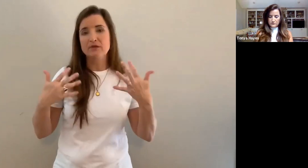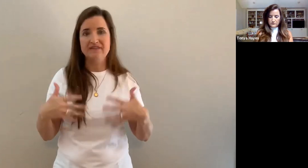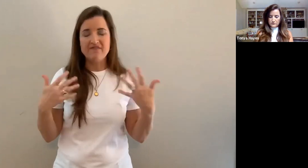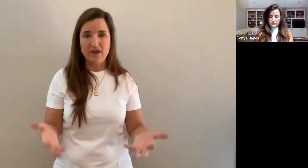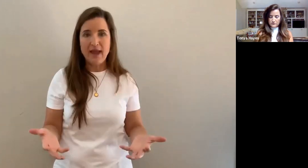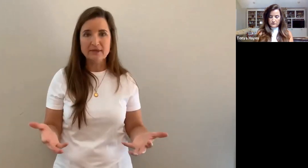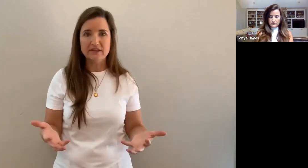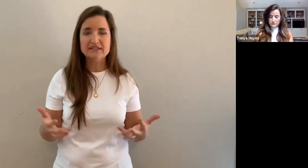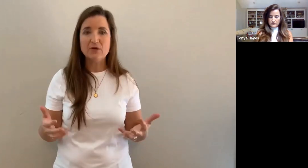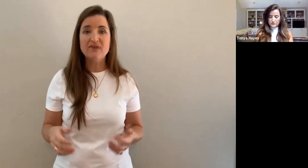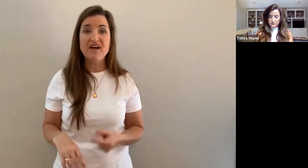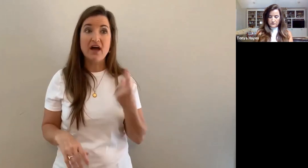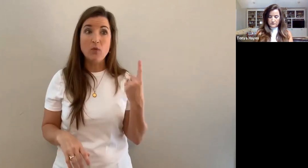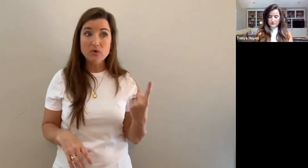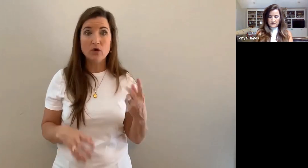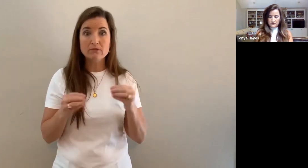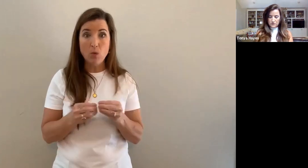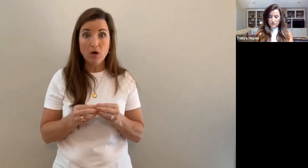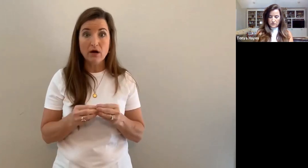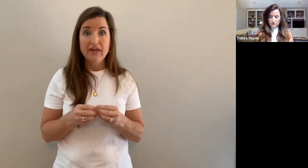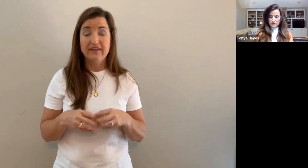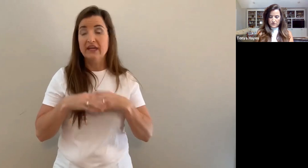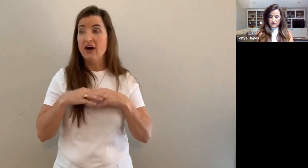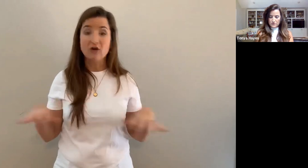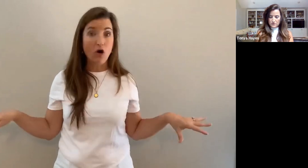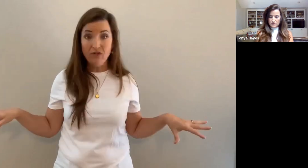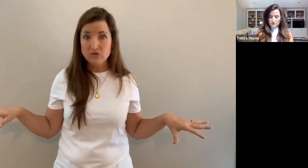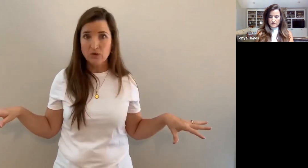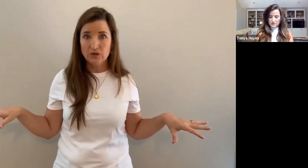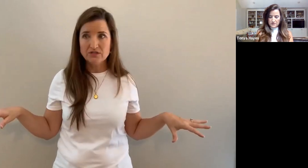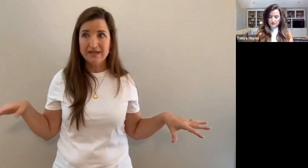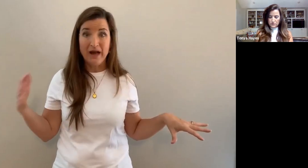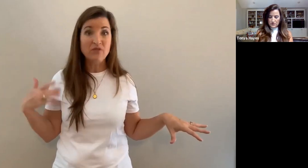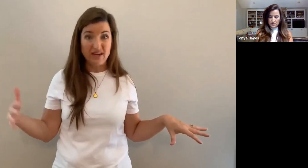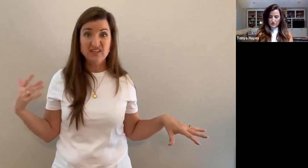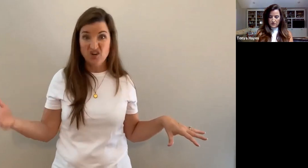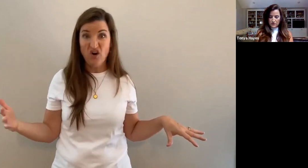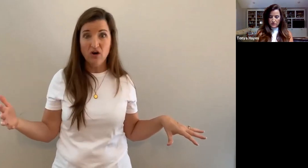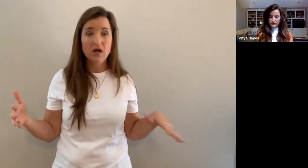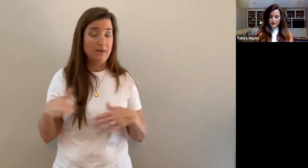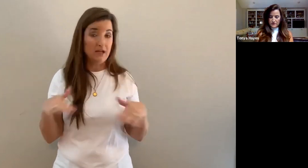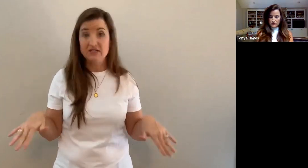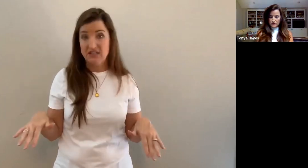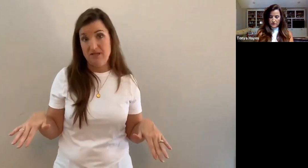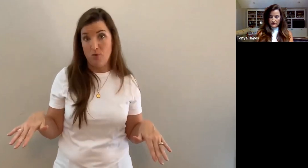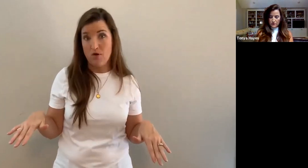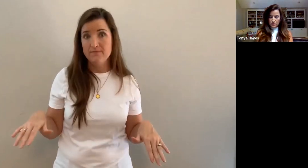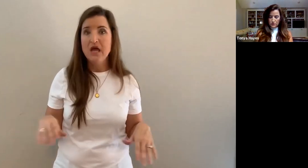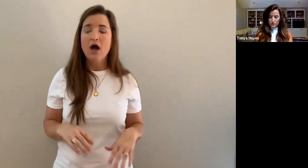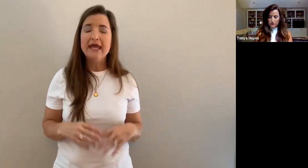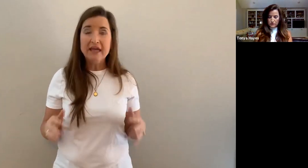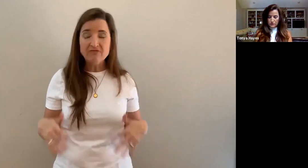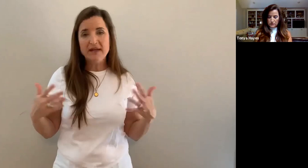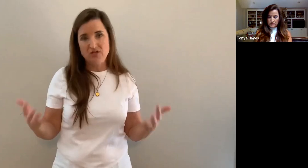about building that vocabulary. So if I've got one word more that can cover all those words and I want that kid to talk, I'm not going to teach them